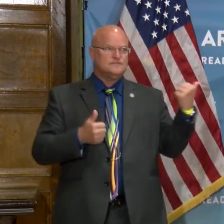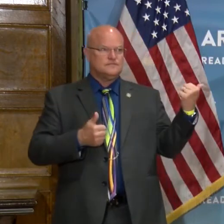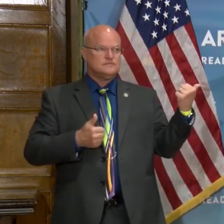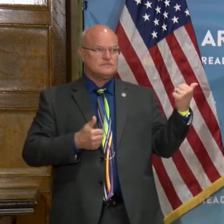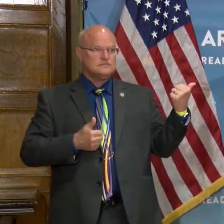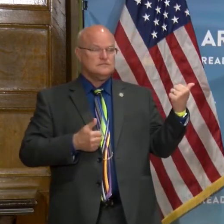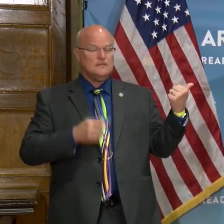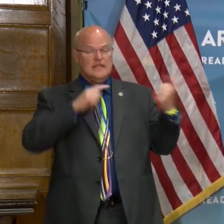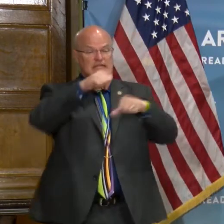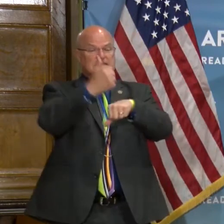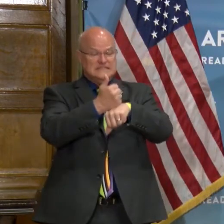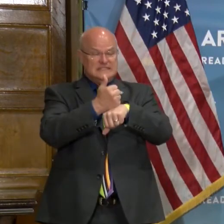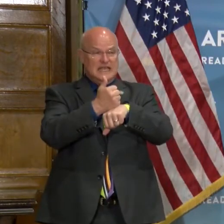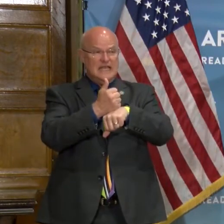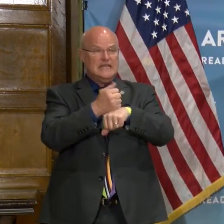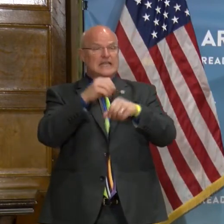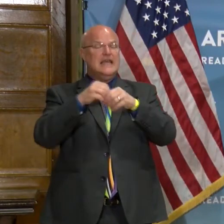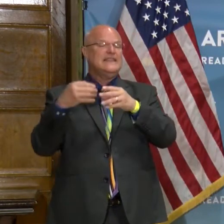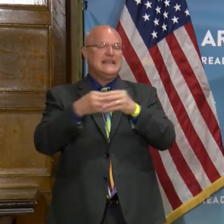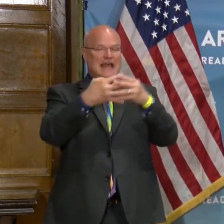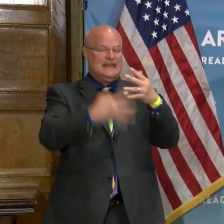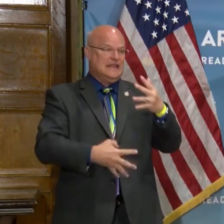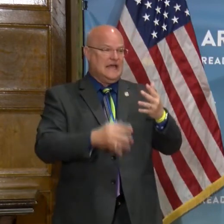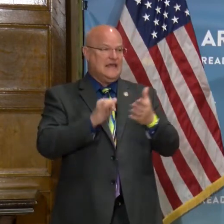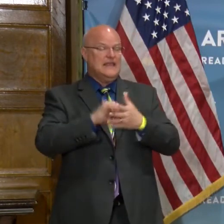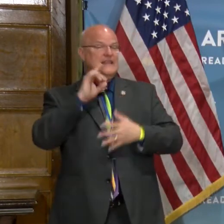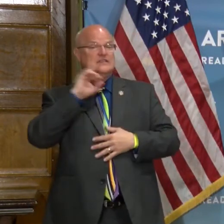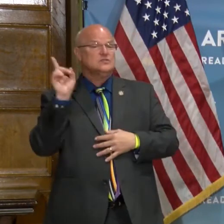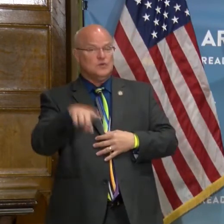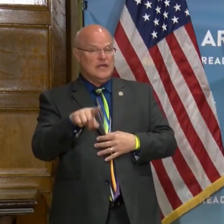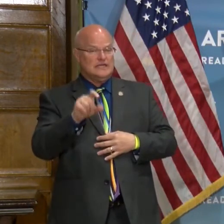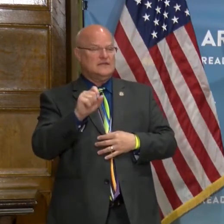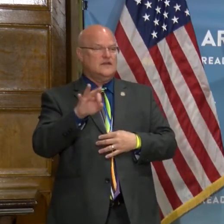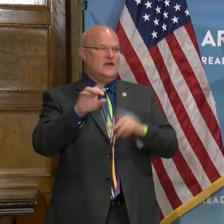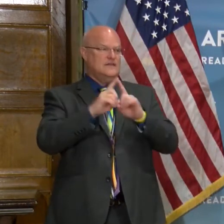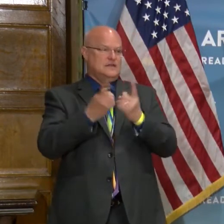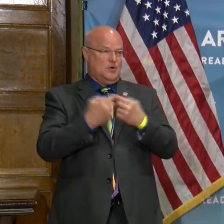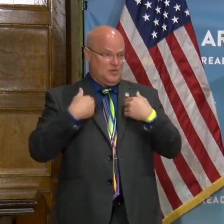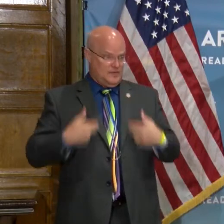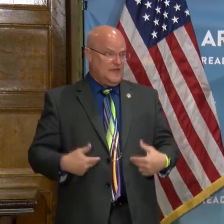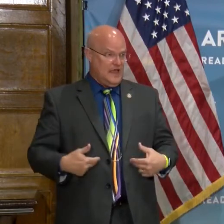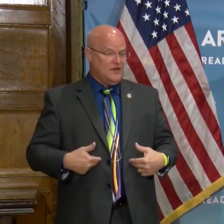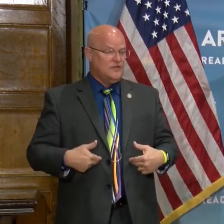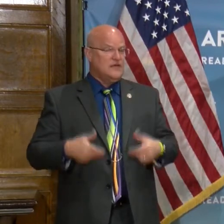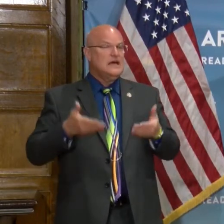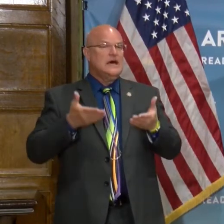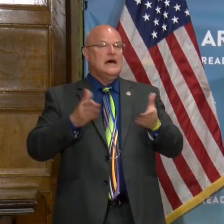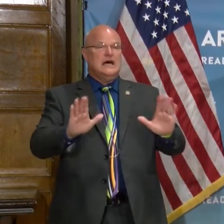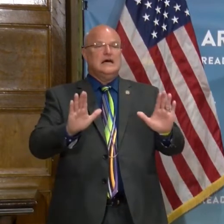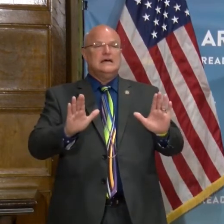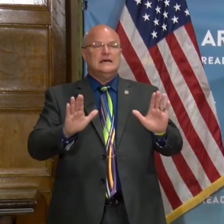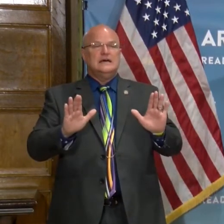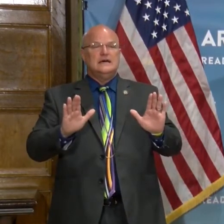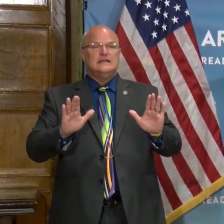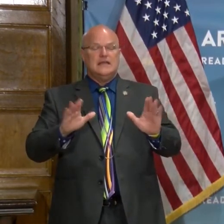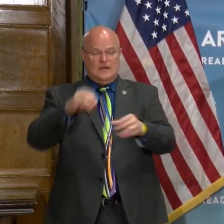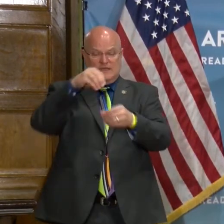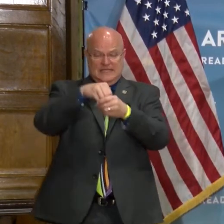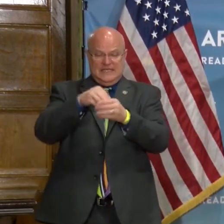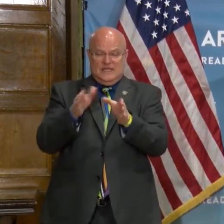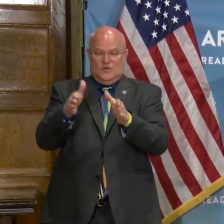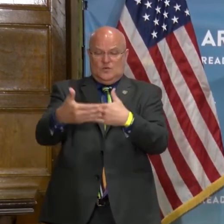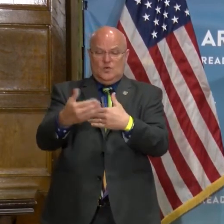is set forth in the guidelines, the directive of the Department of Health allowing